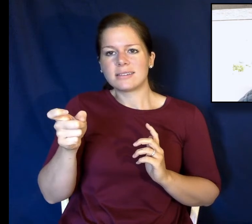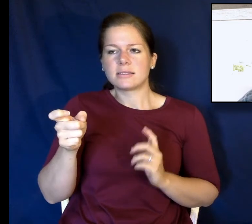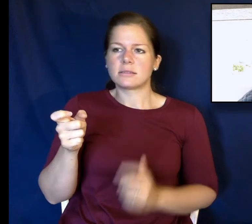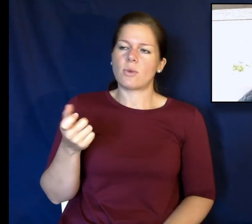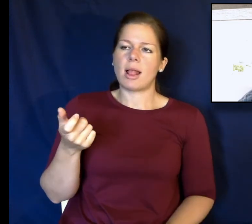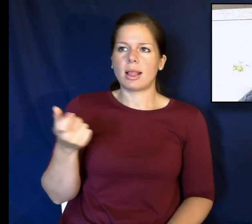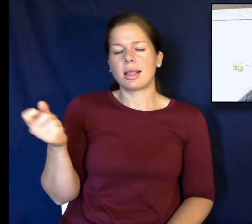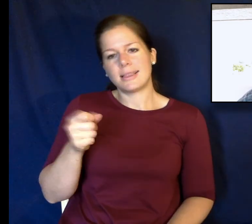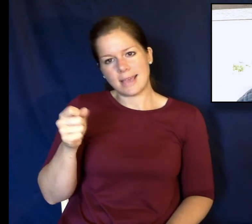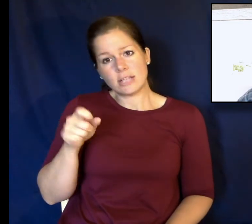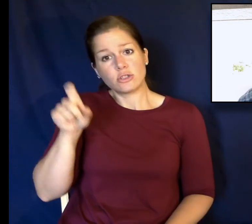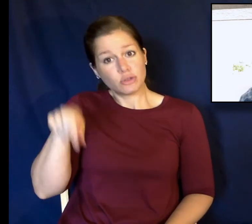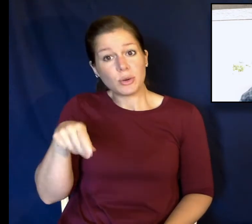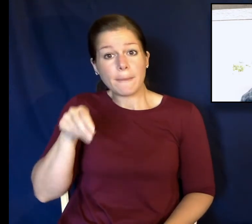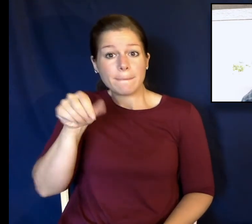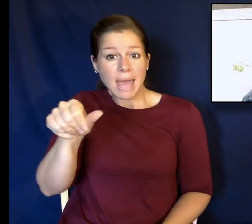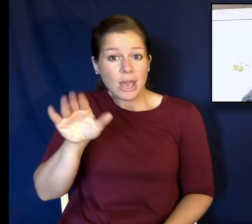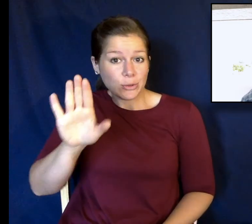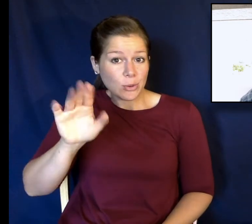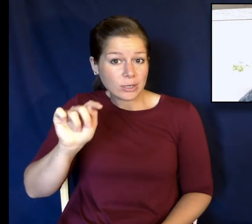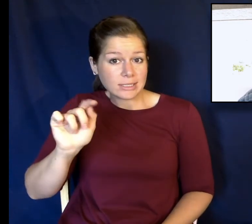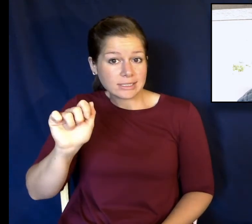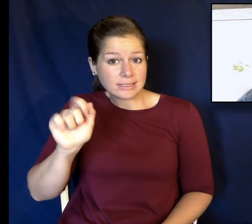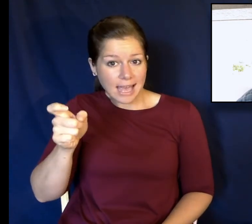you should pay your taxes. But what this